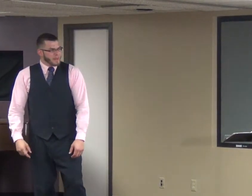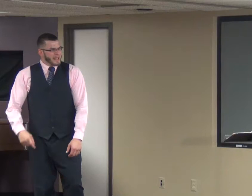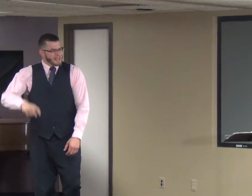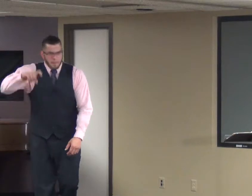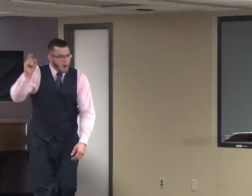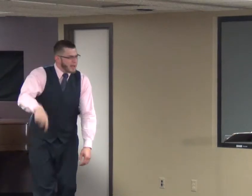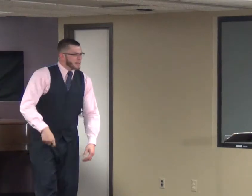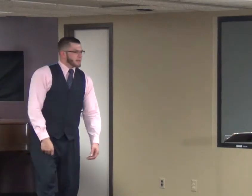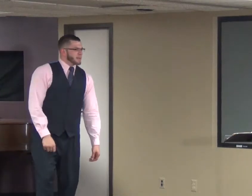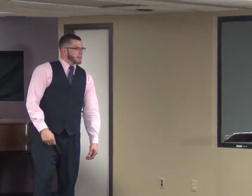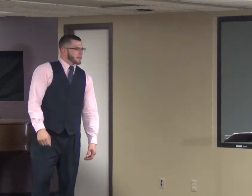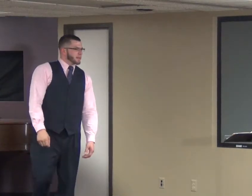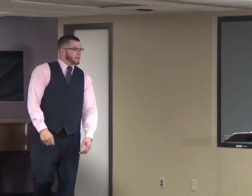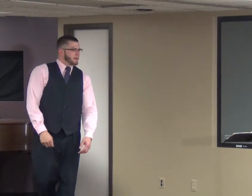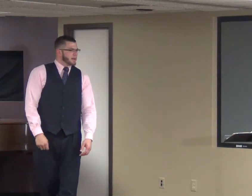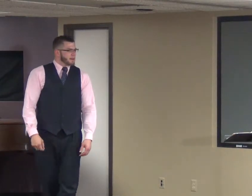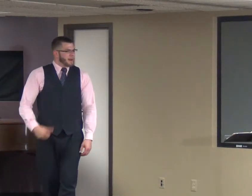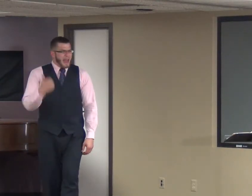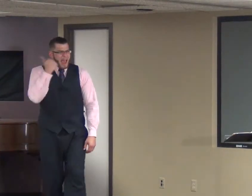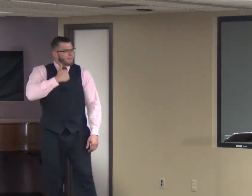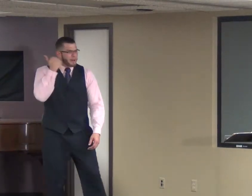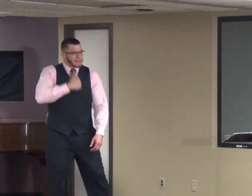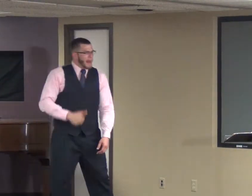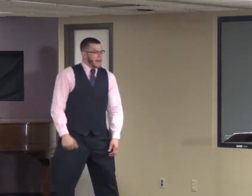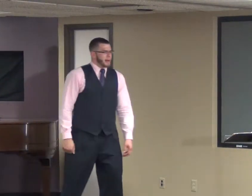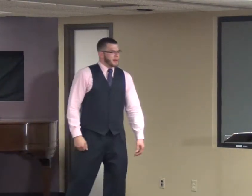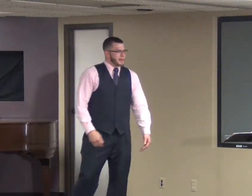It's a must. Every day.